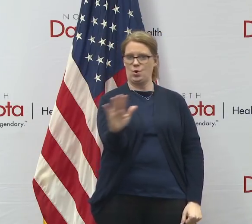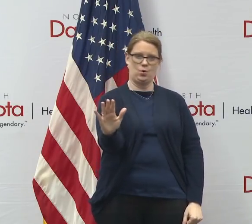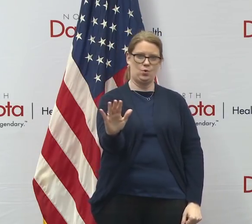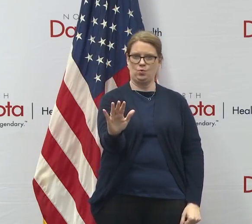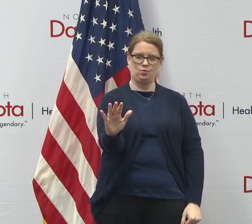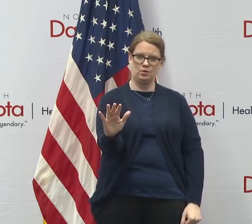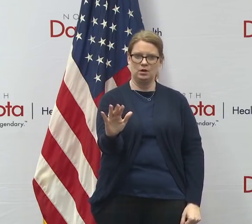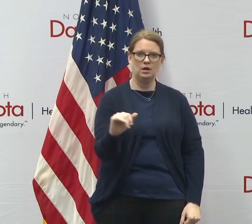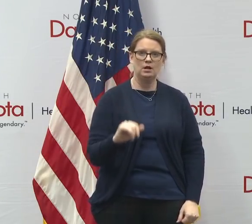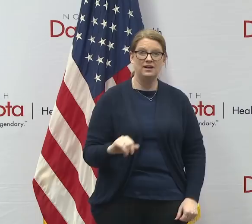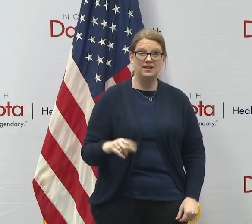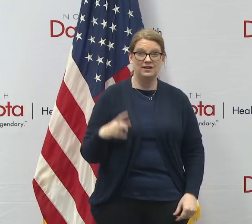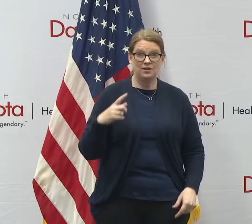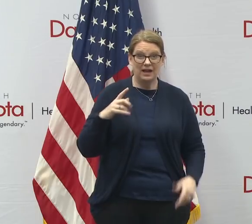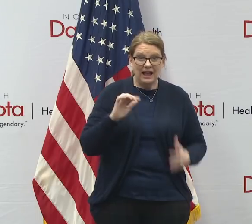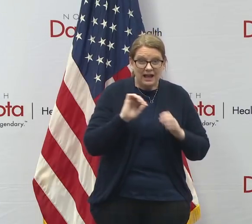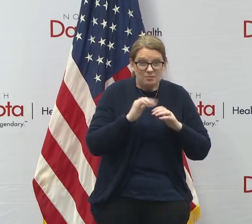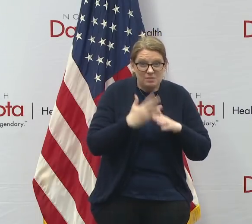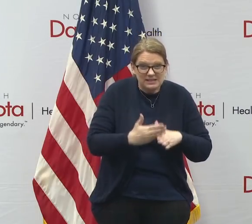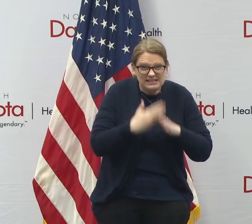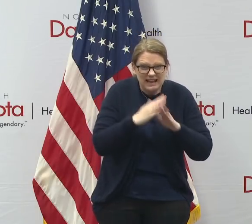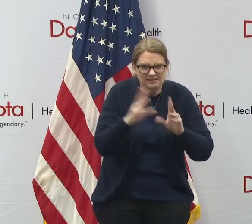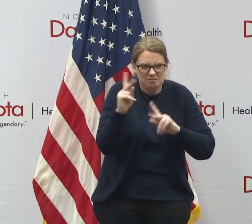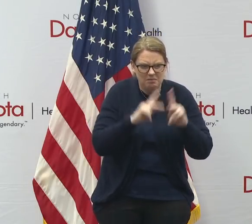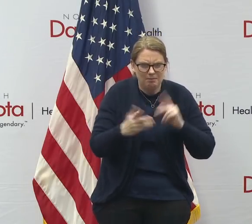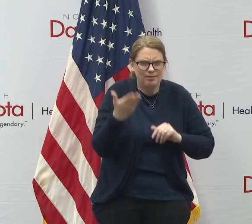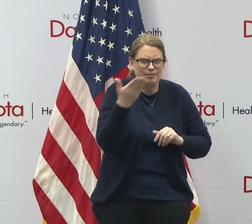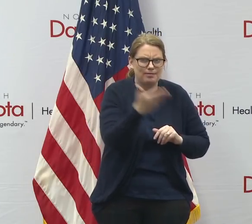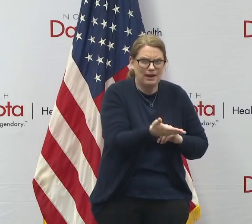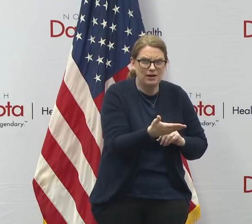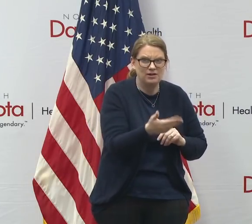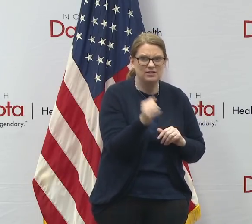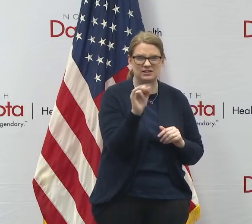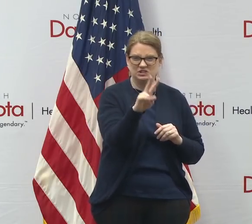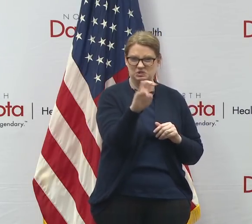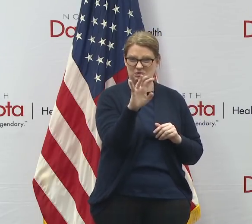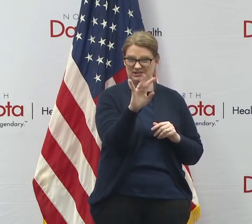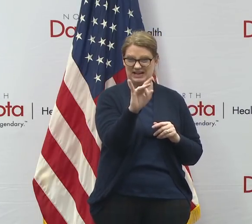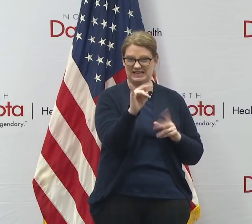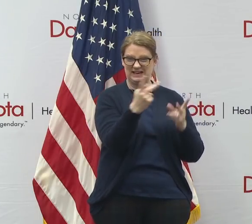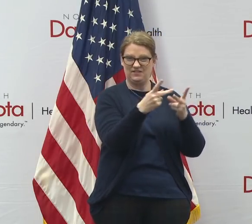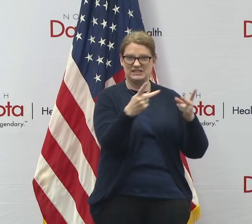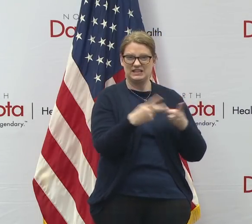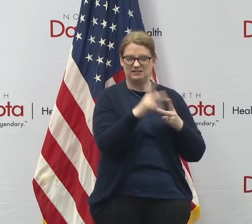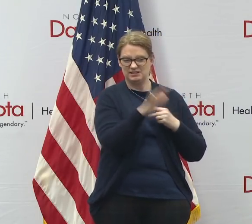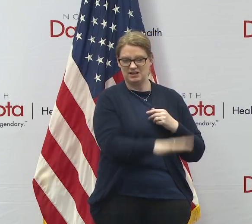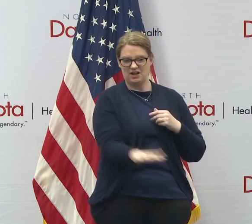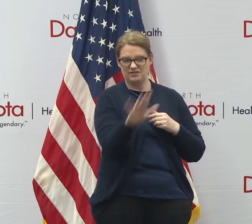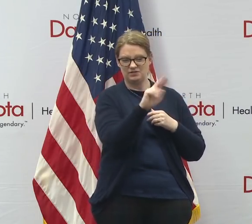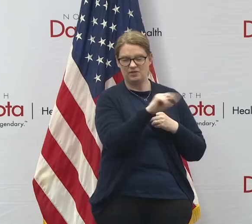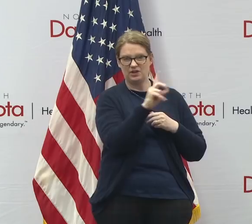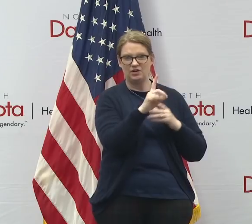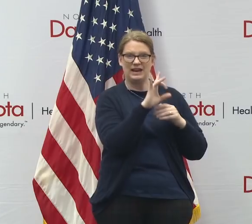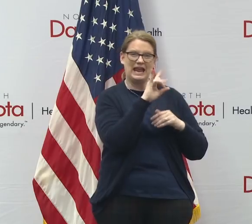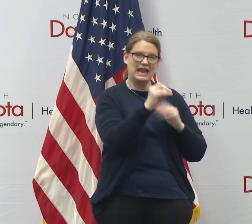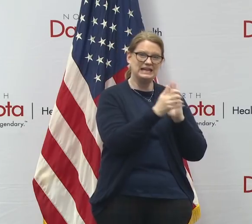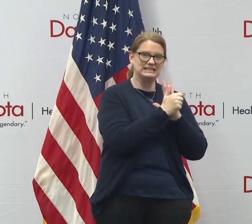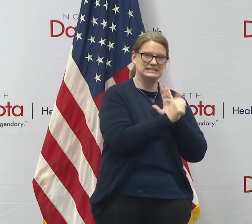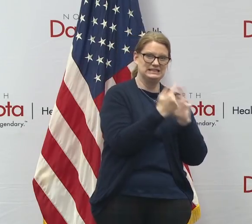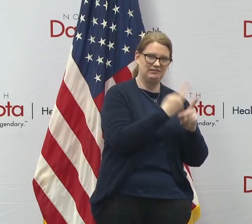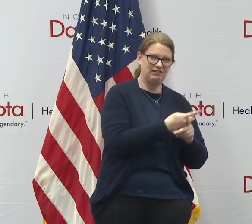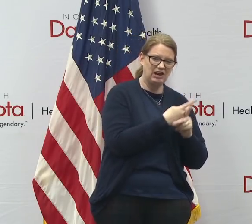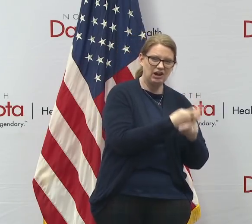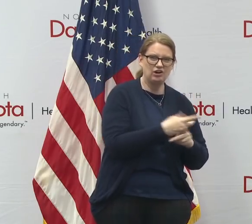to protect the people that are in those 218 facilities in North Dakota, 80 skilled care,